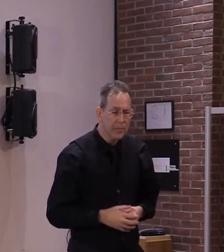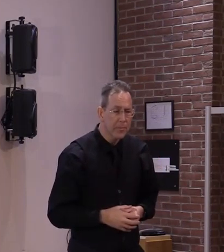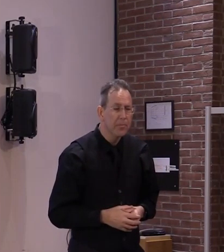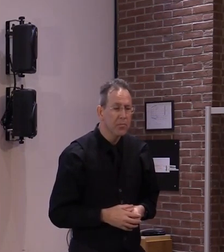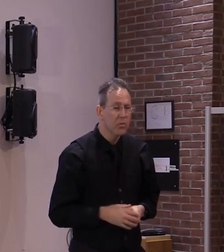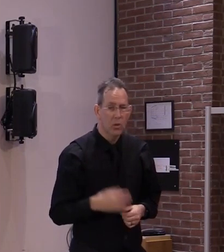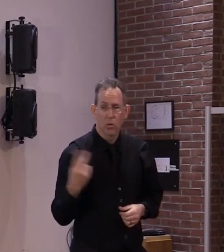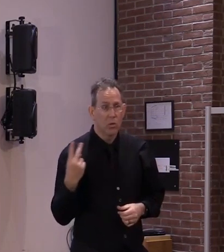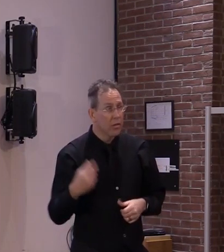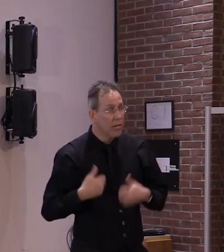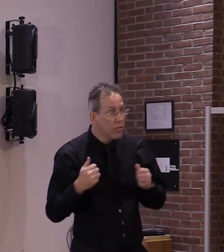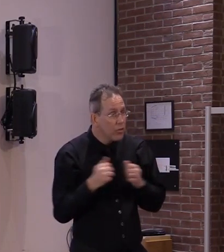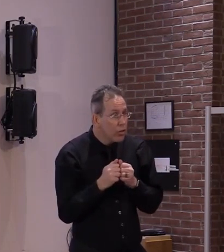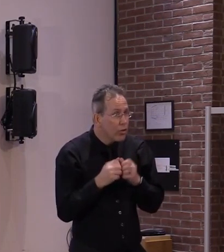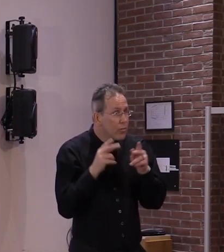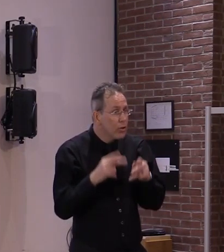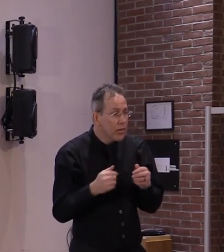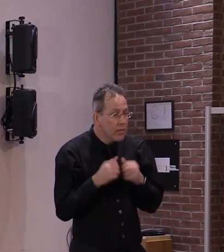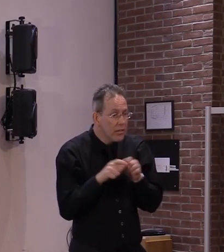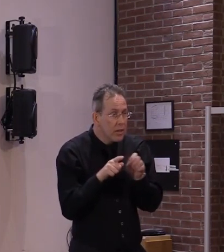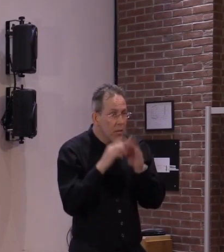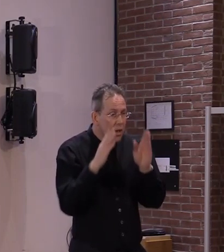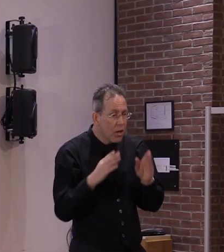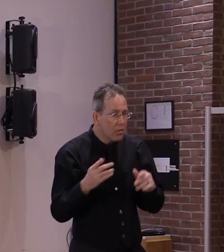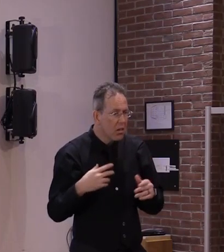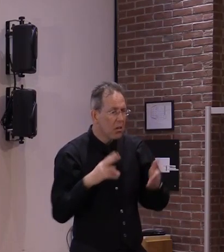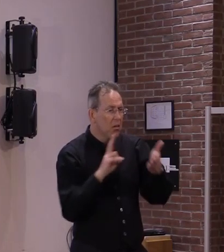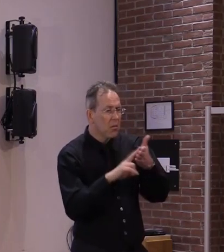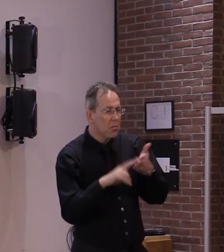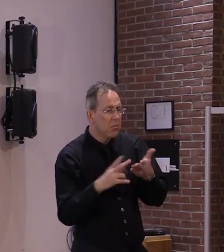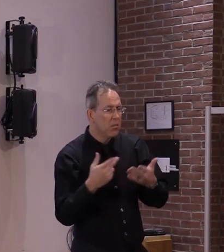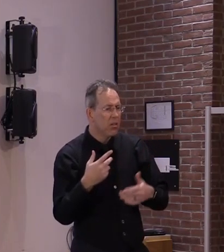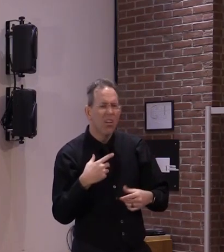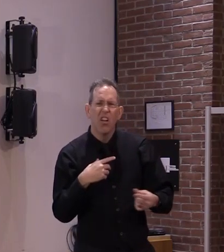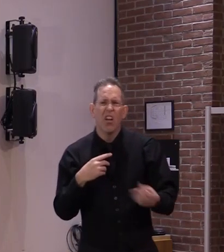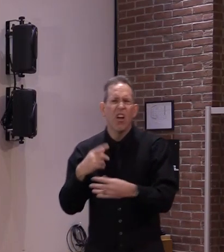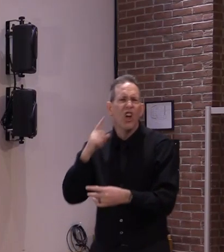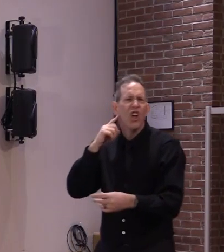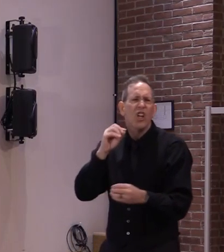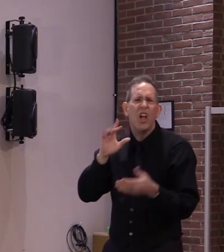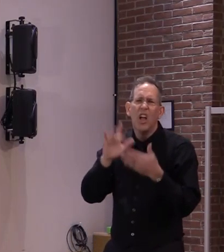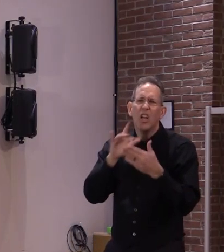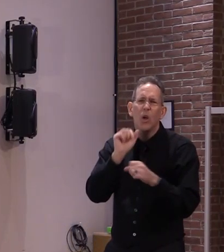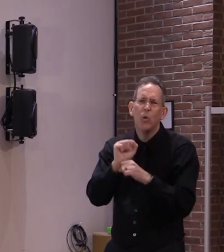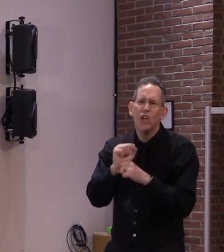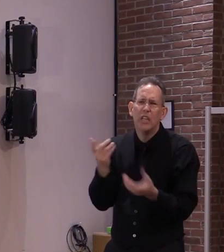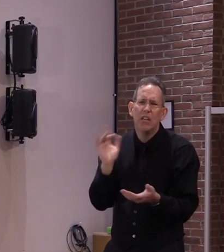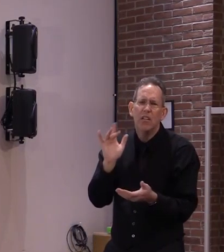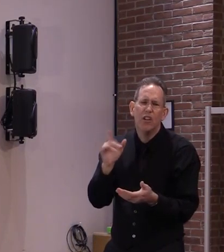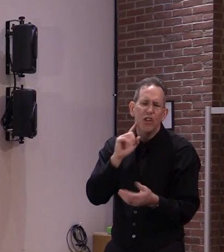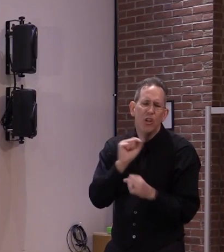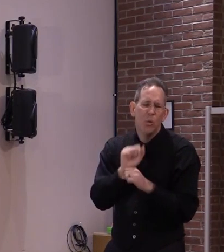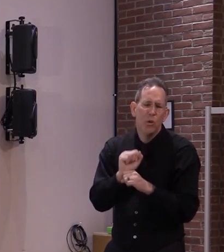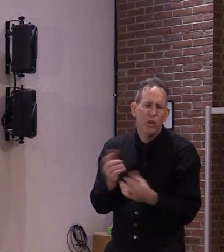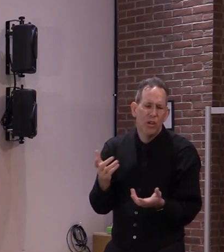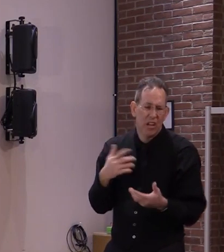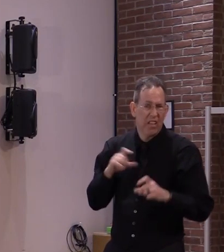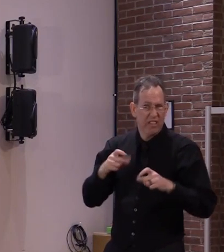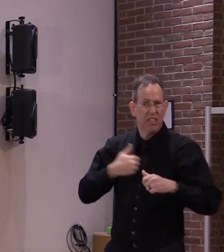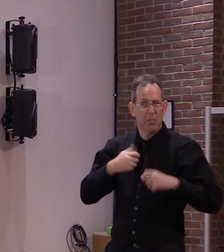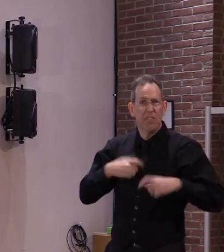Okay, I'm told that button wasn't working, but obviously I'm under 70, so it wasn't me personally. Moving on,